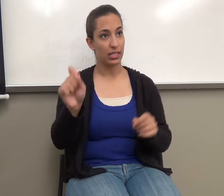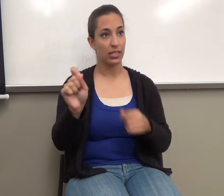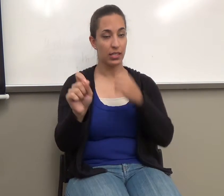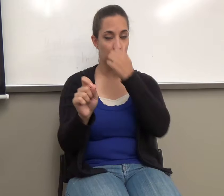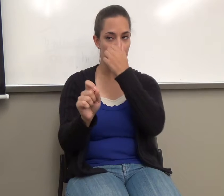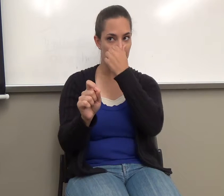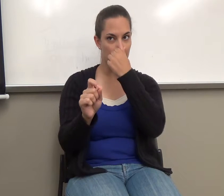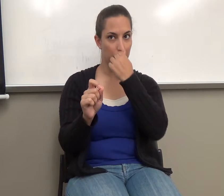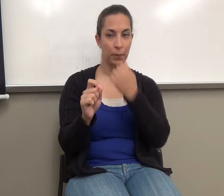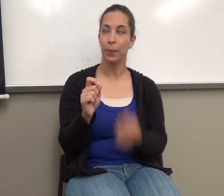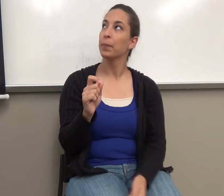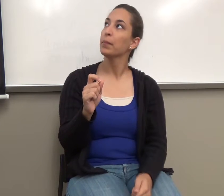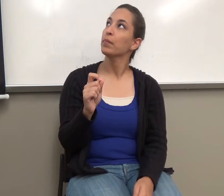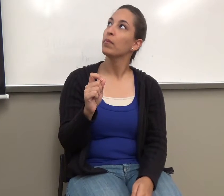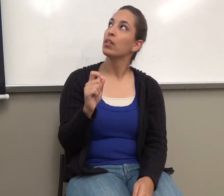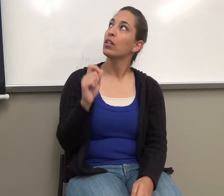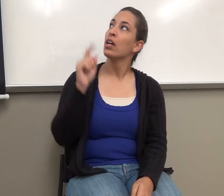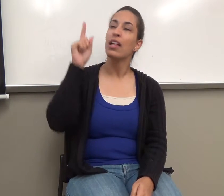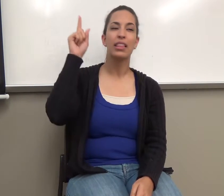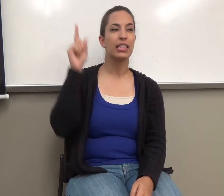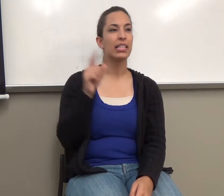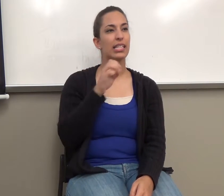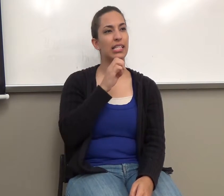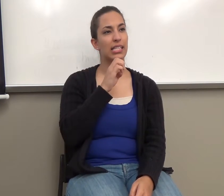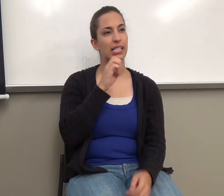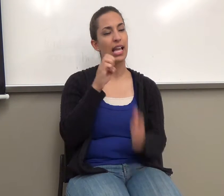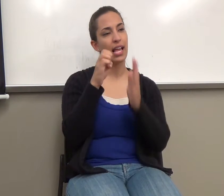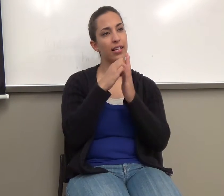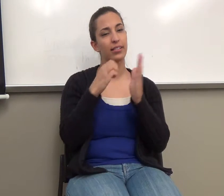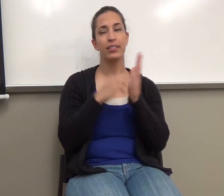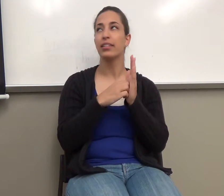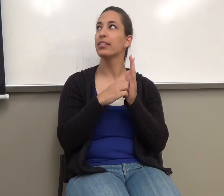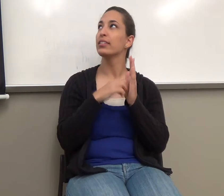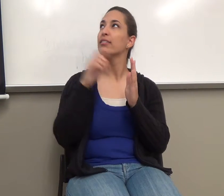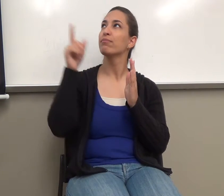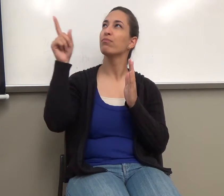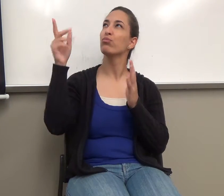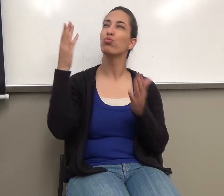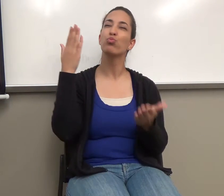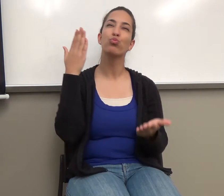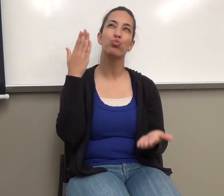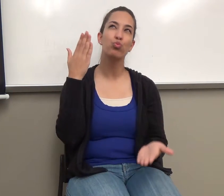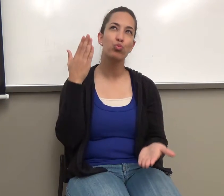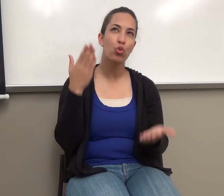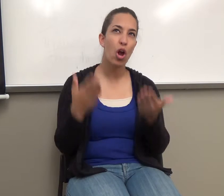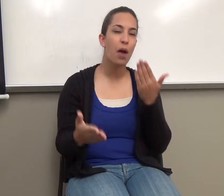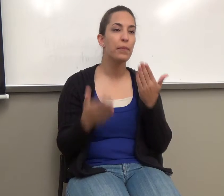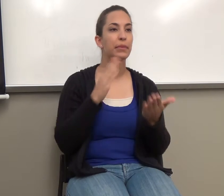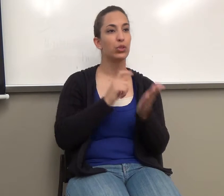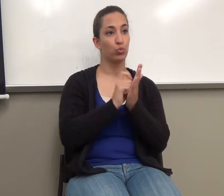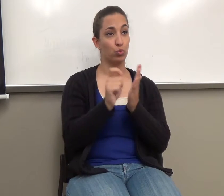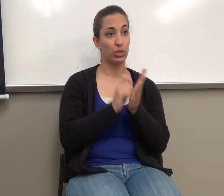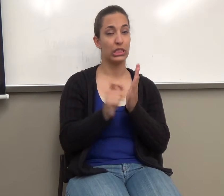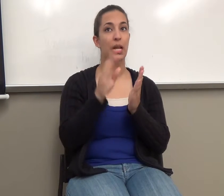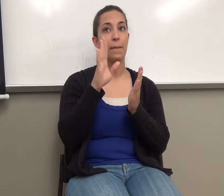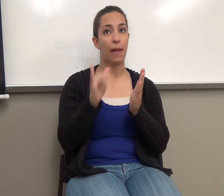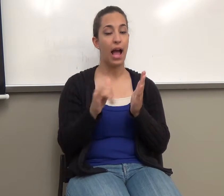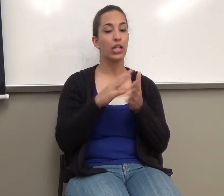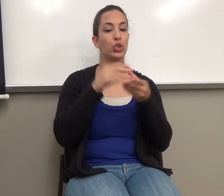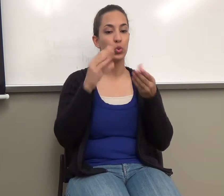are, I would say this one is probably written by a student who has completed this class.